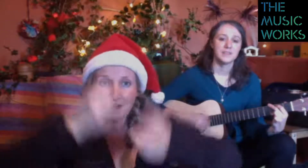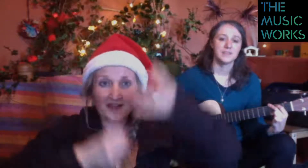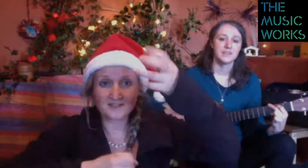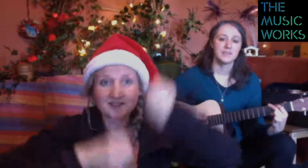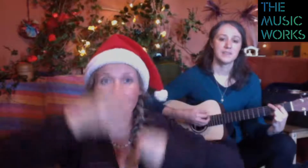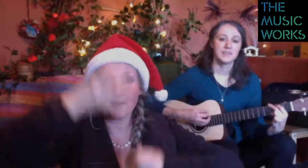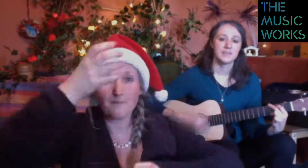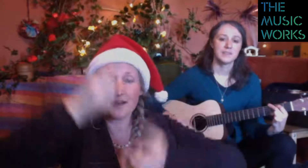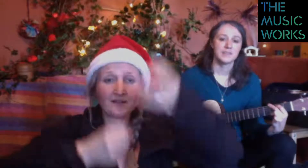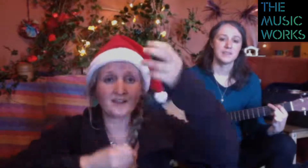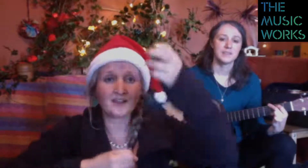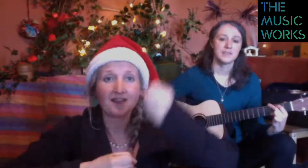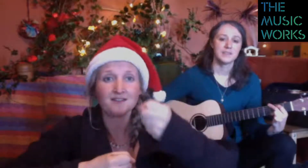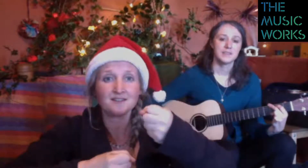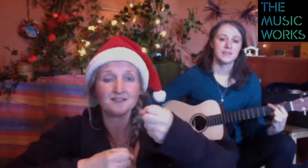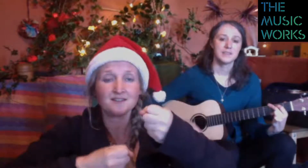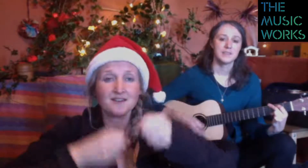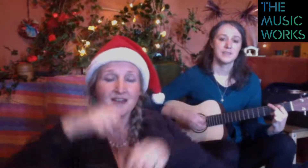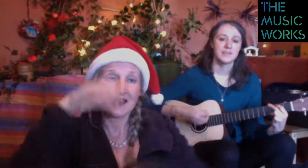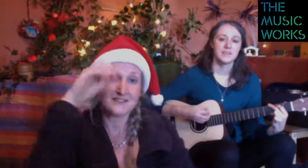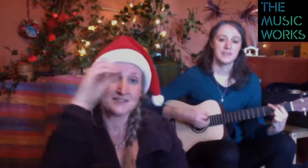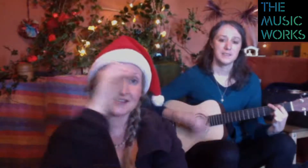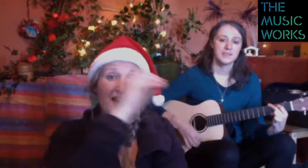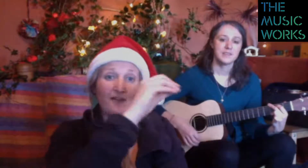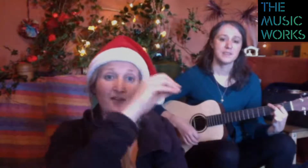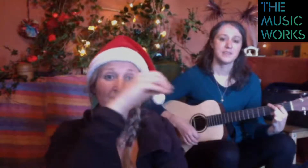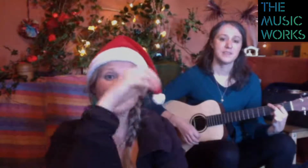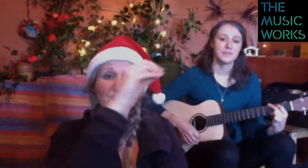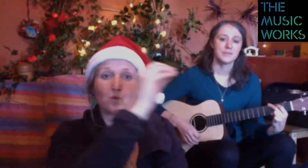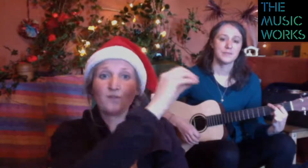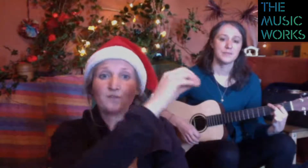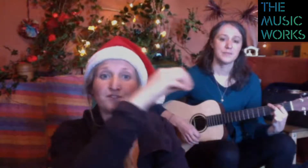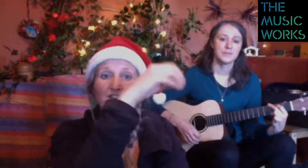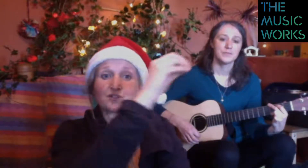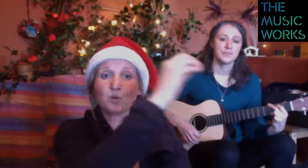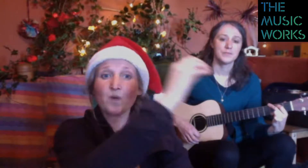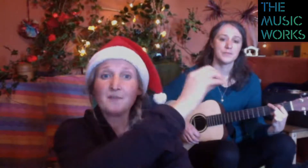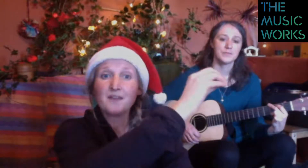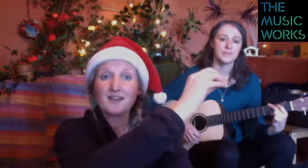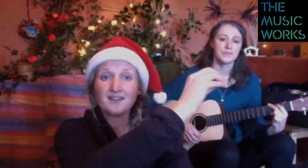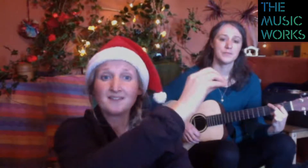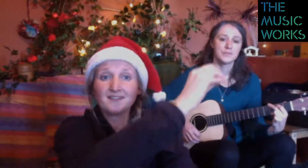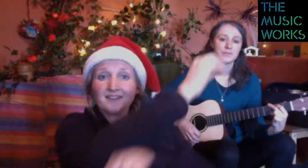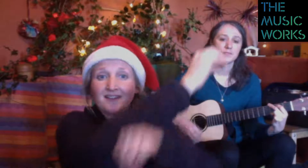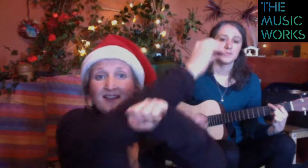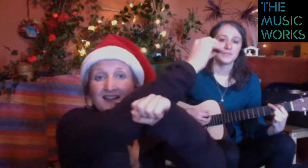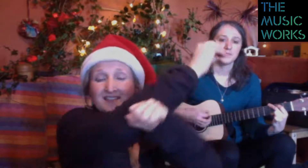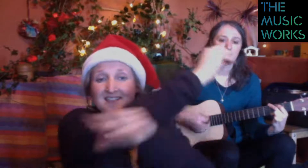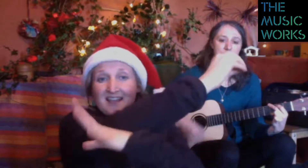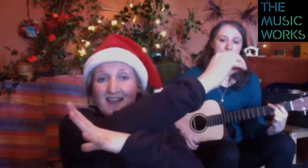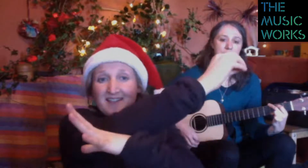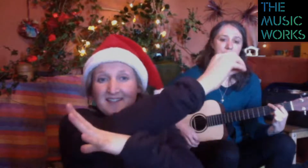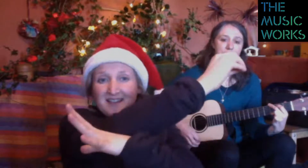maids a-milking, 7 swans a-swimming, 6